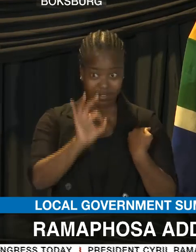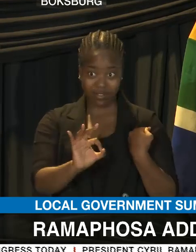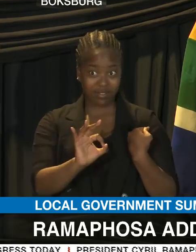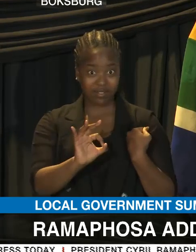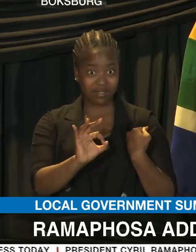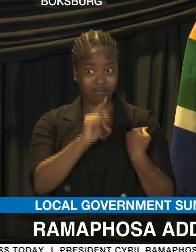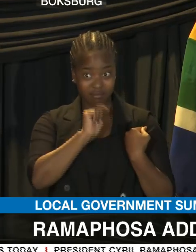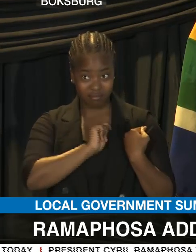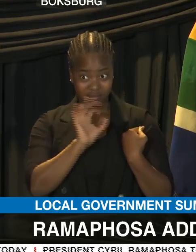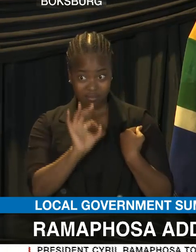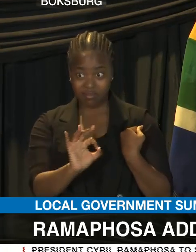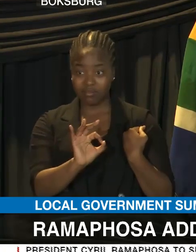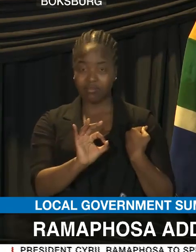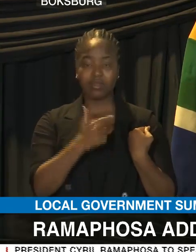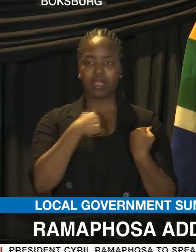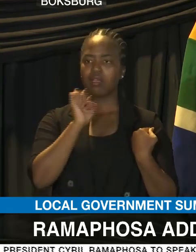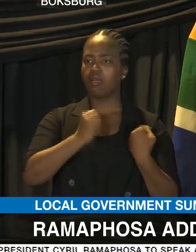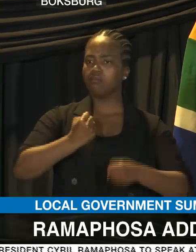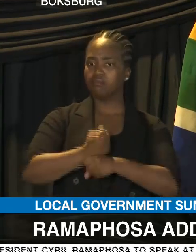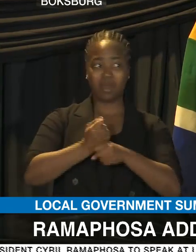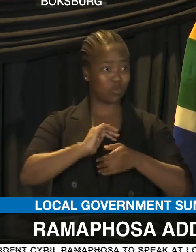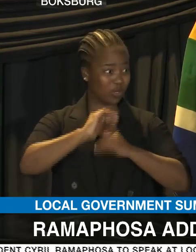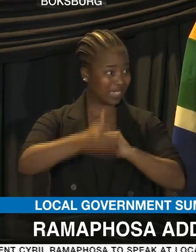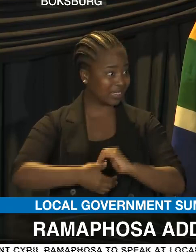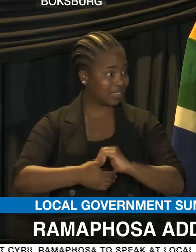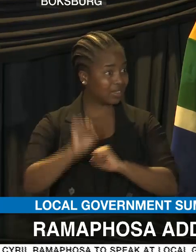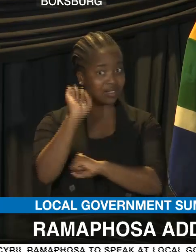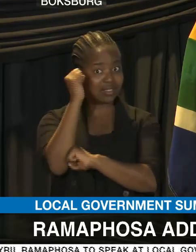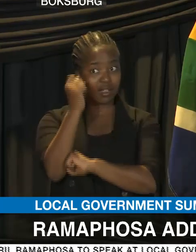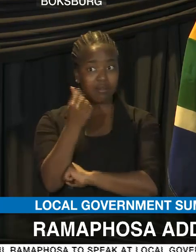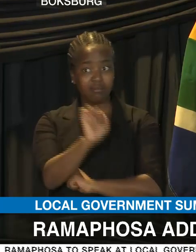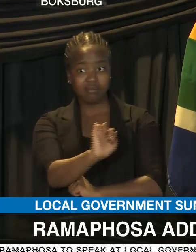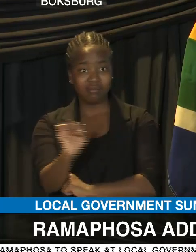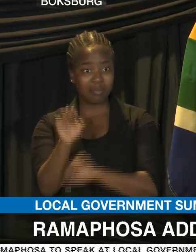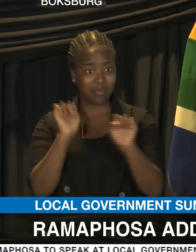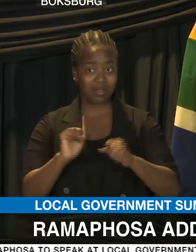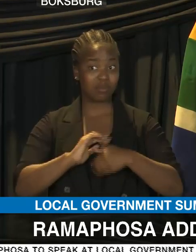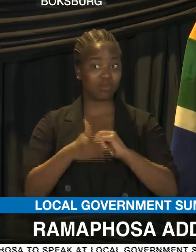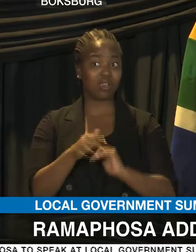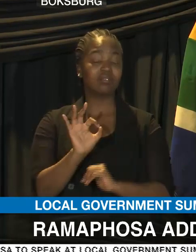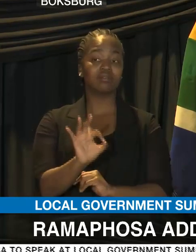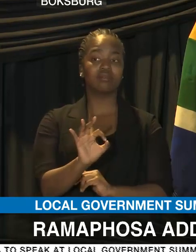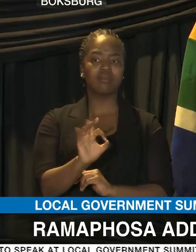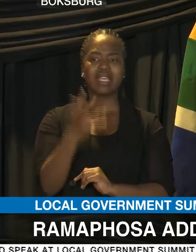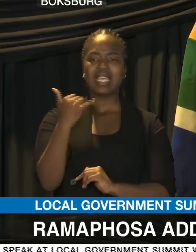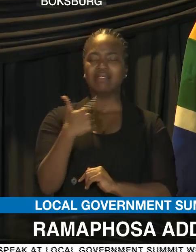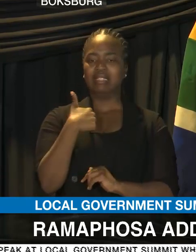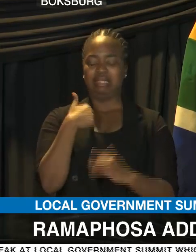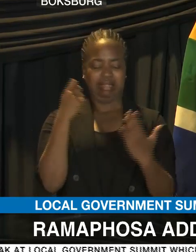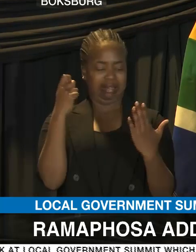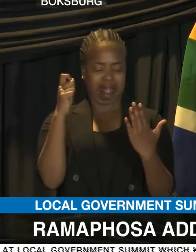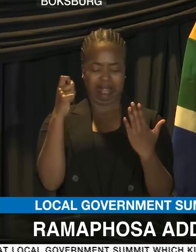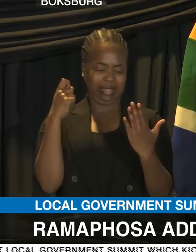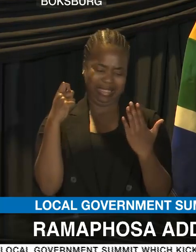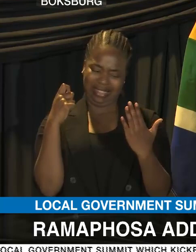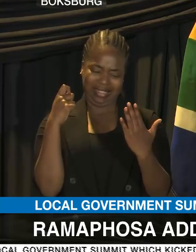secure, whether they will be able to protect their investments. If they are not satisfied that